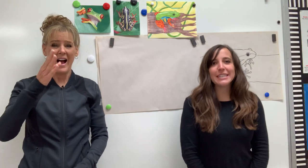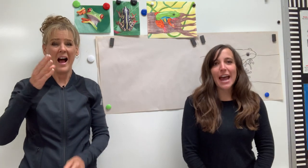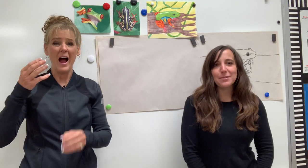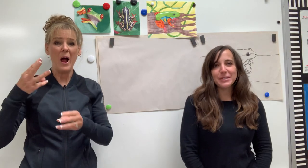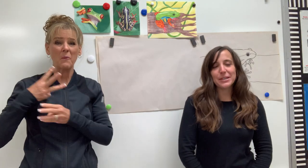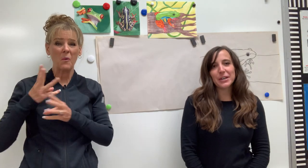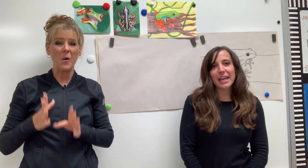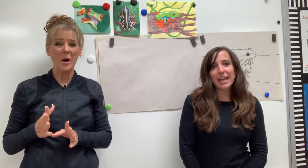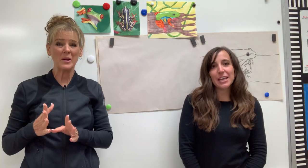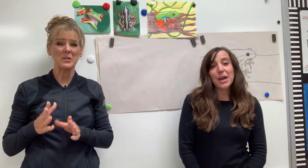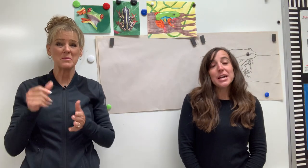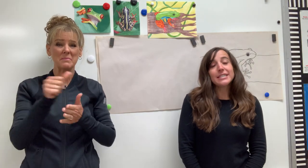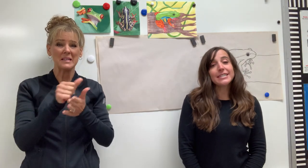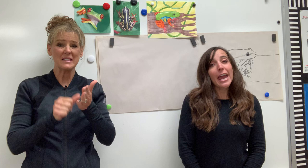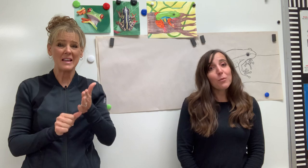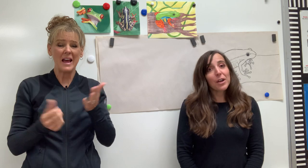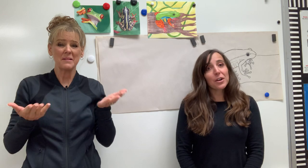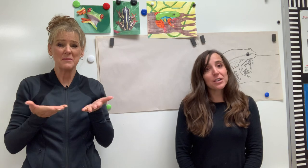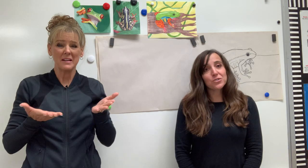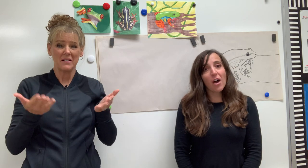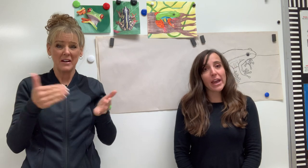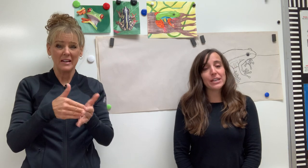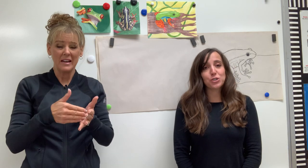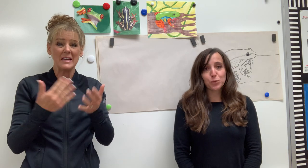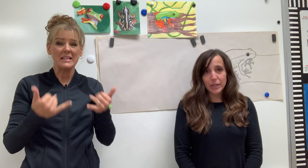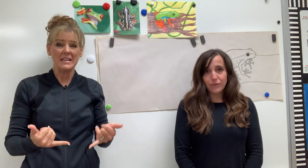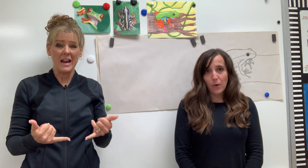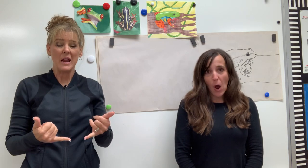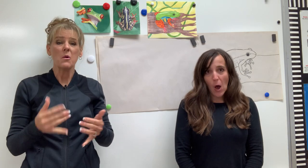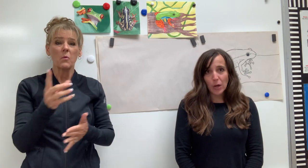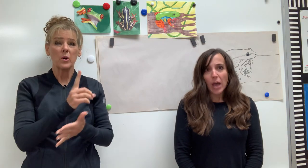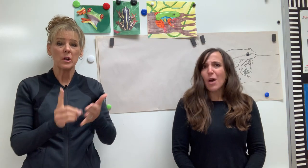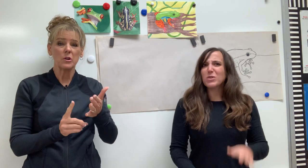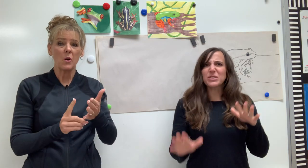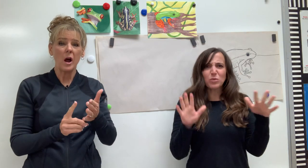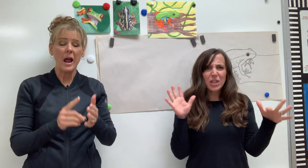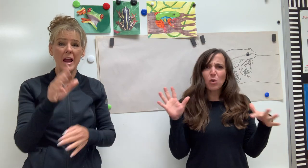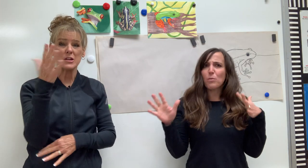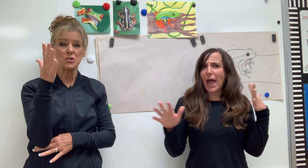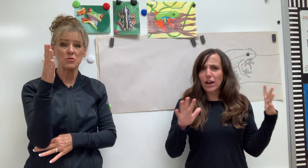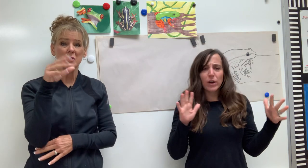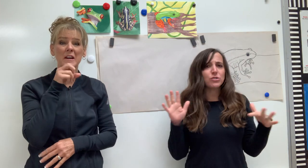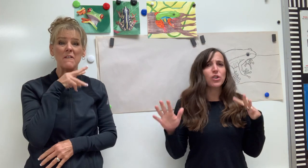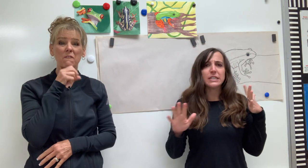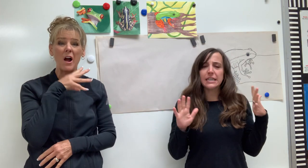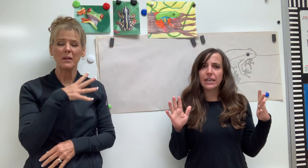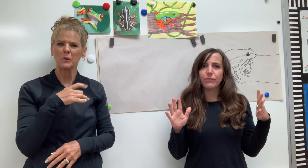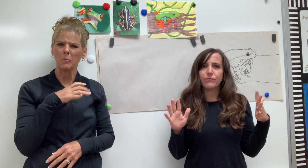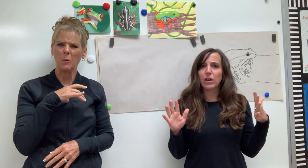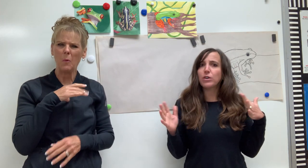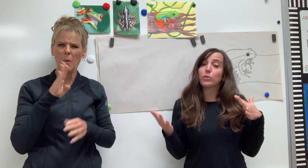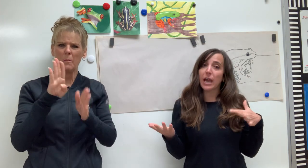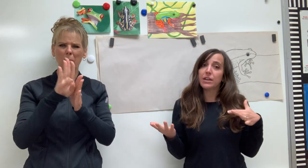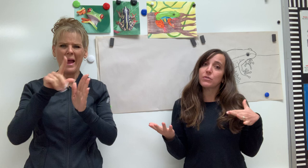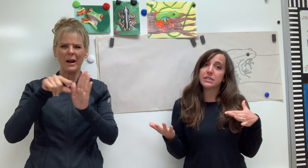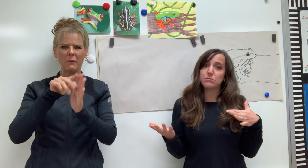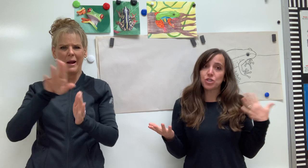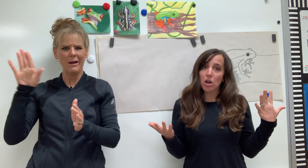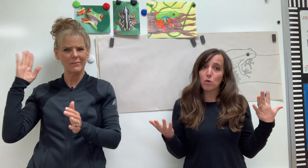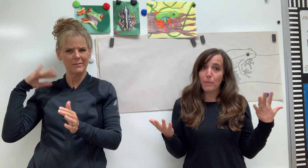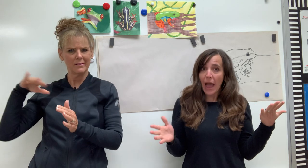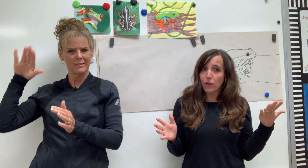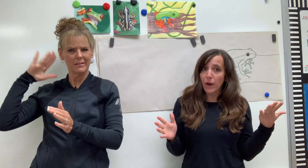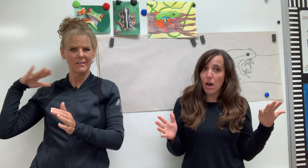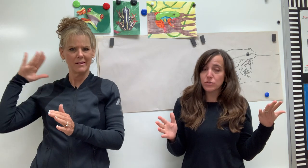Warriors, Mrs. Adams here again. Today we are going to draw a tree frog with some really cool background. You guys can get very creative with